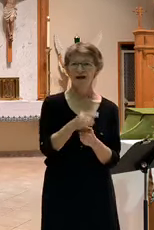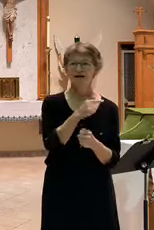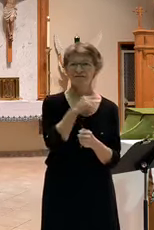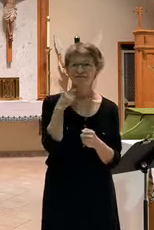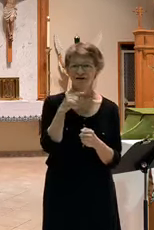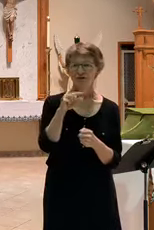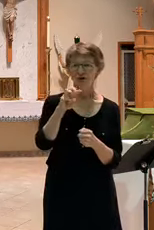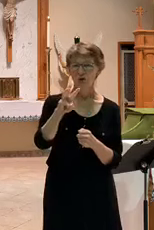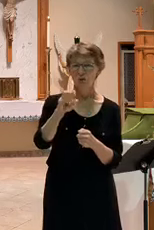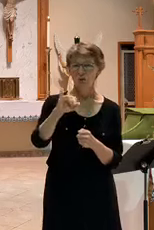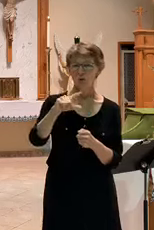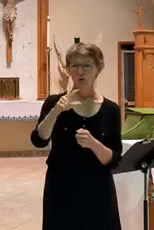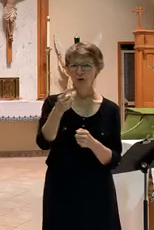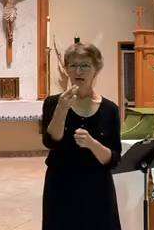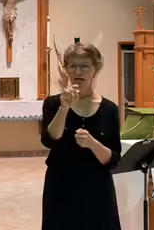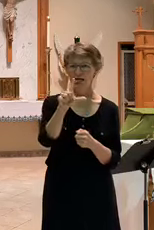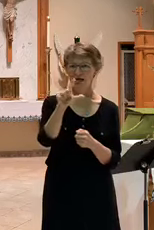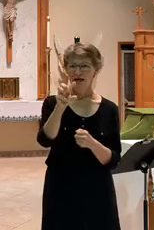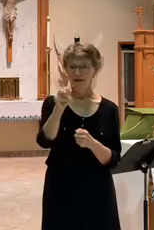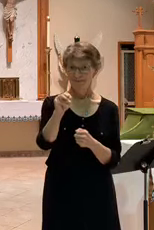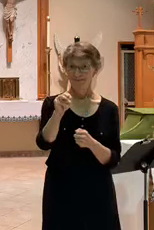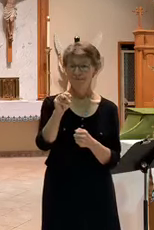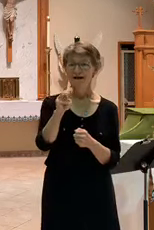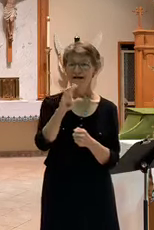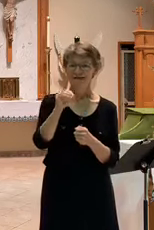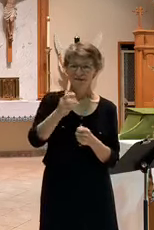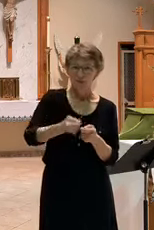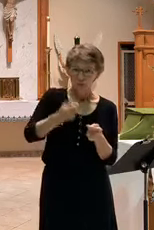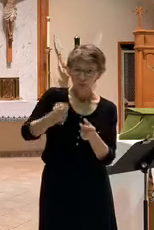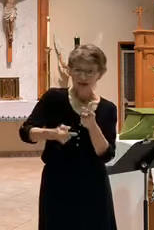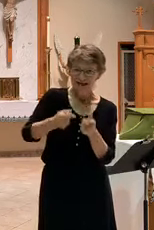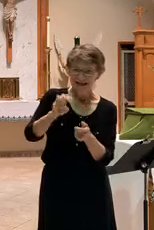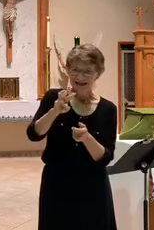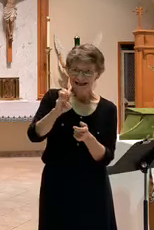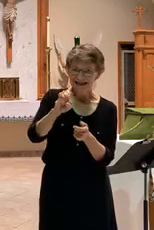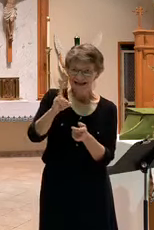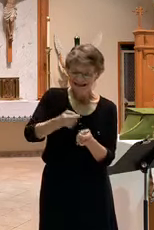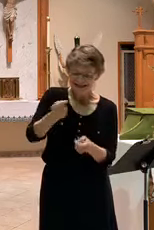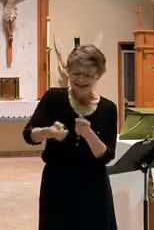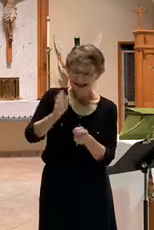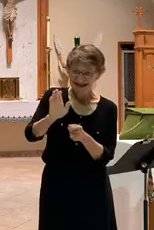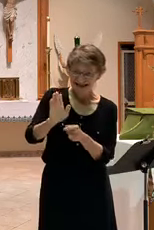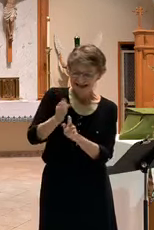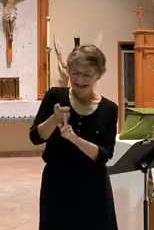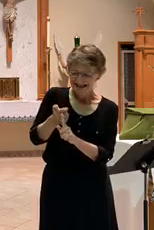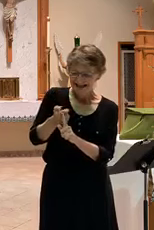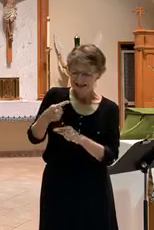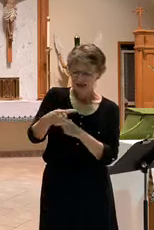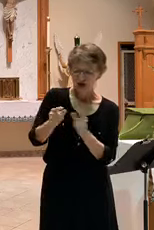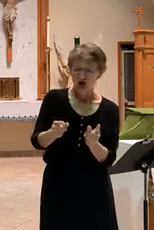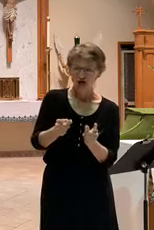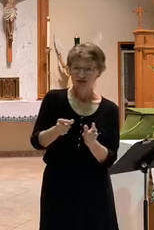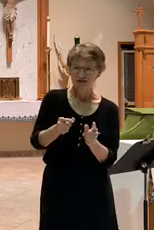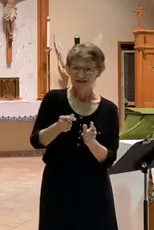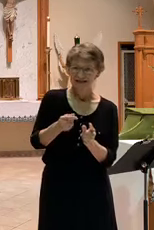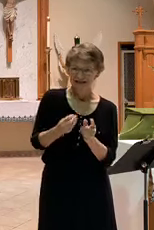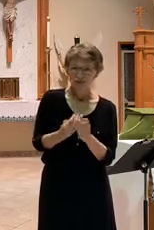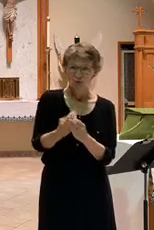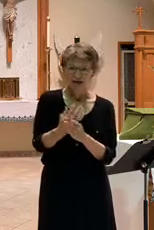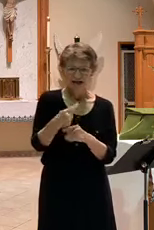against the weeds in his garden. As I think he's mentioned in a few homilies, he's trying to work his vegetable garden this year,